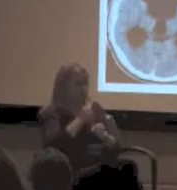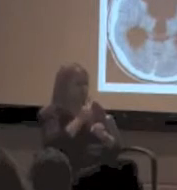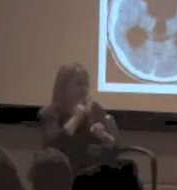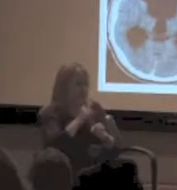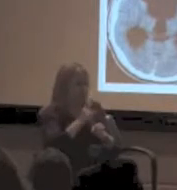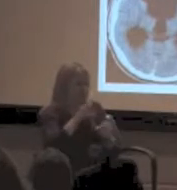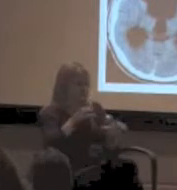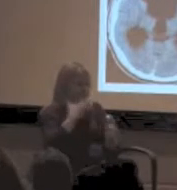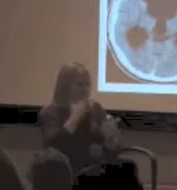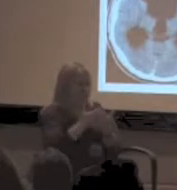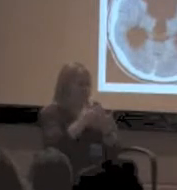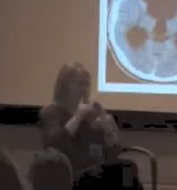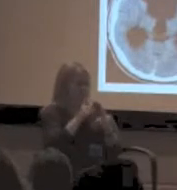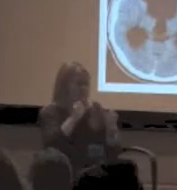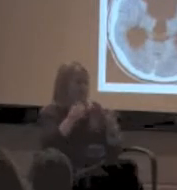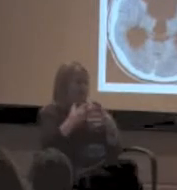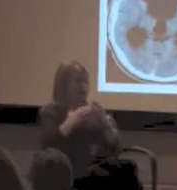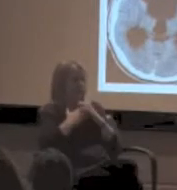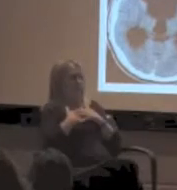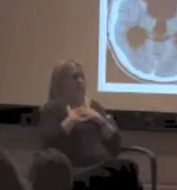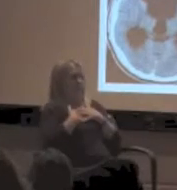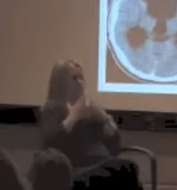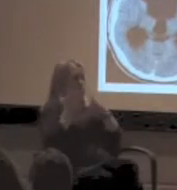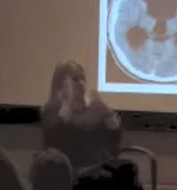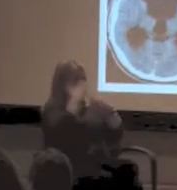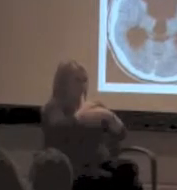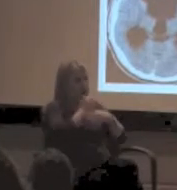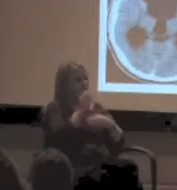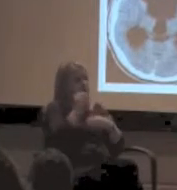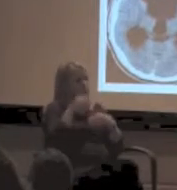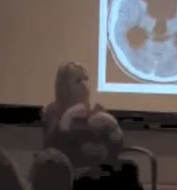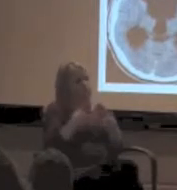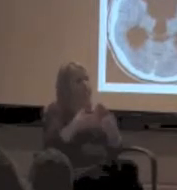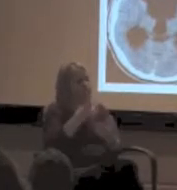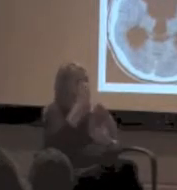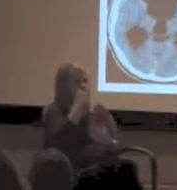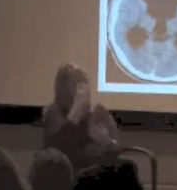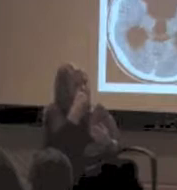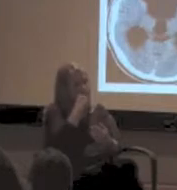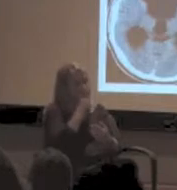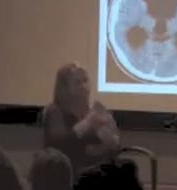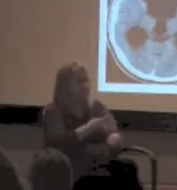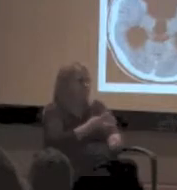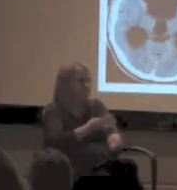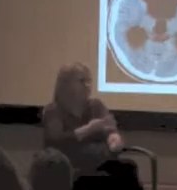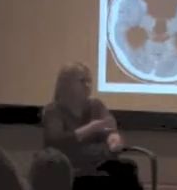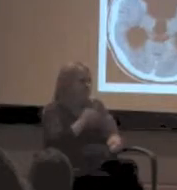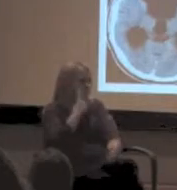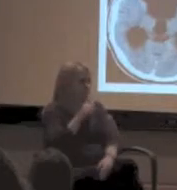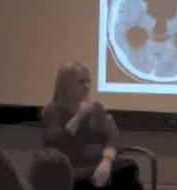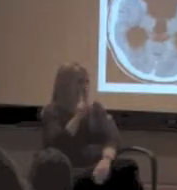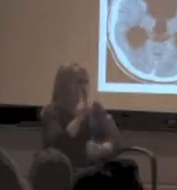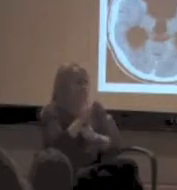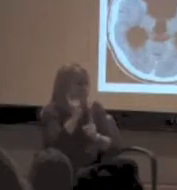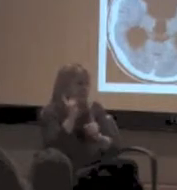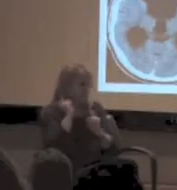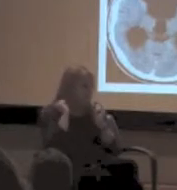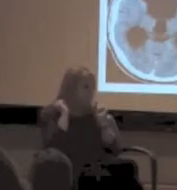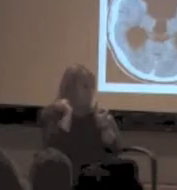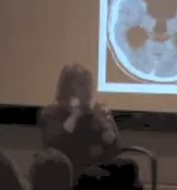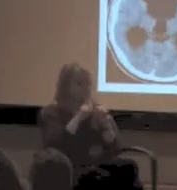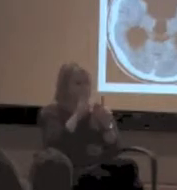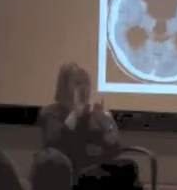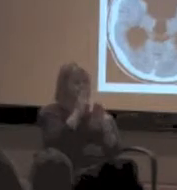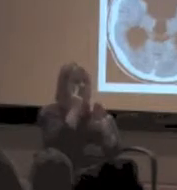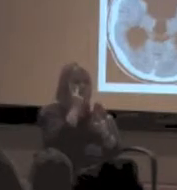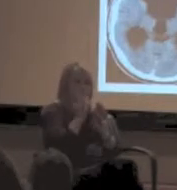place, it's really dark. So we have to give them a whiff of sedation even for 49 seconds. But you're going to see more and